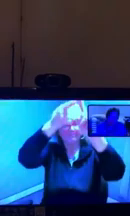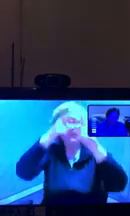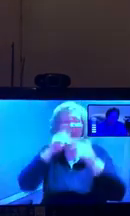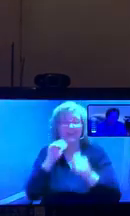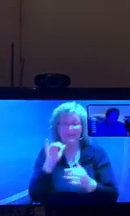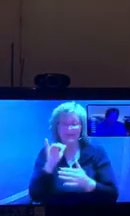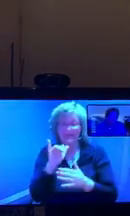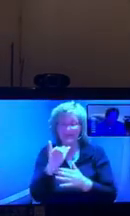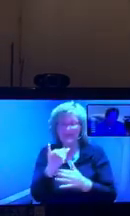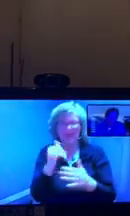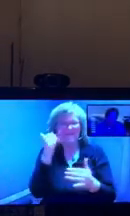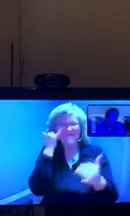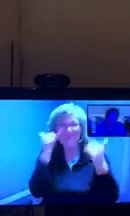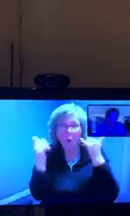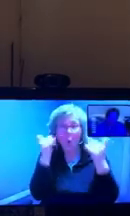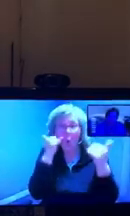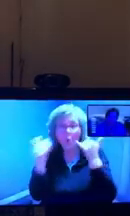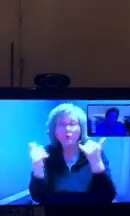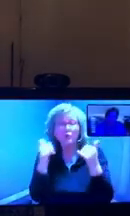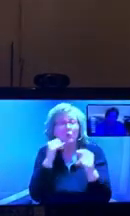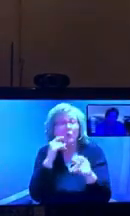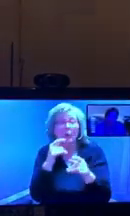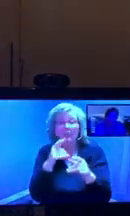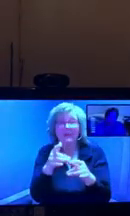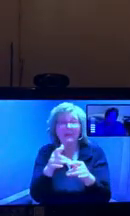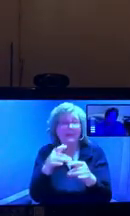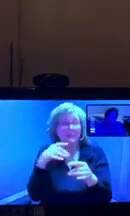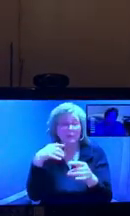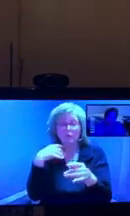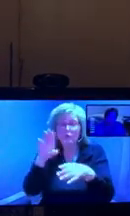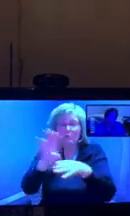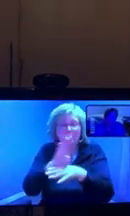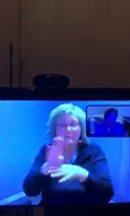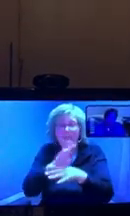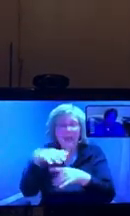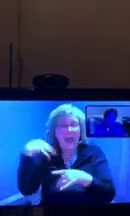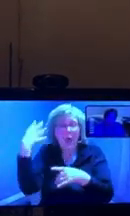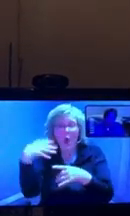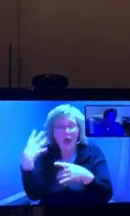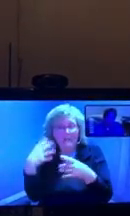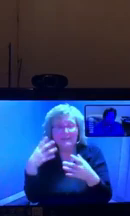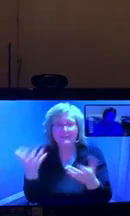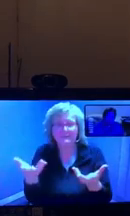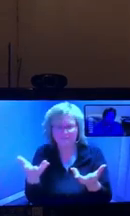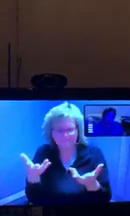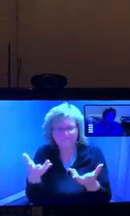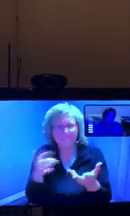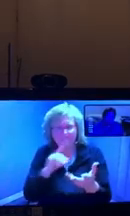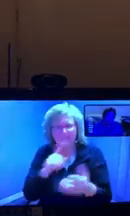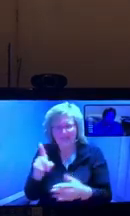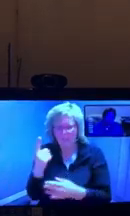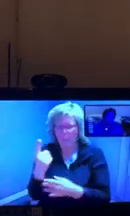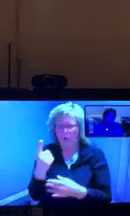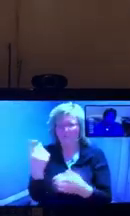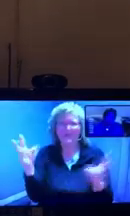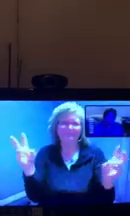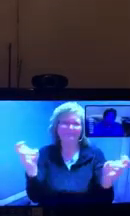The funds will be folded to you like you could not believe. And that's something else that I think is kind of the magic bullet with this whole